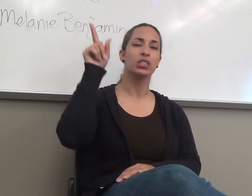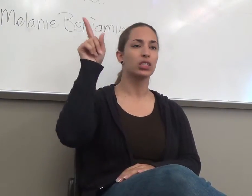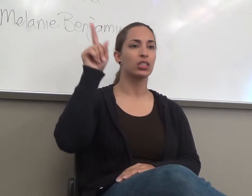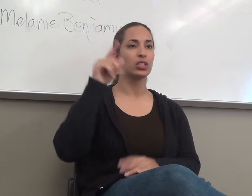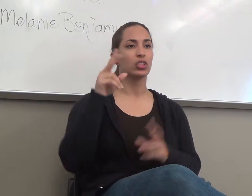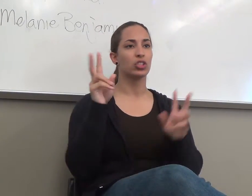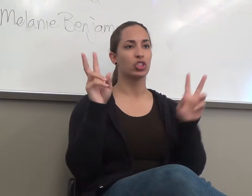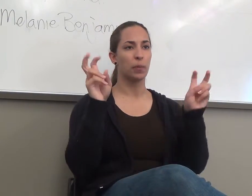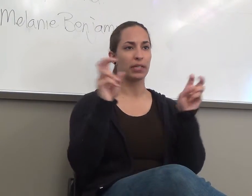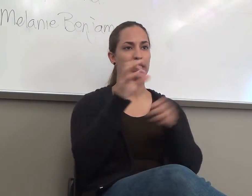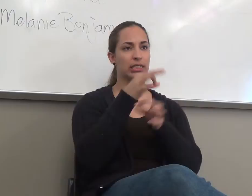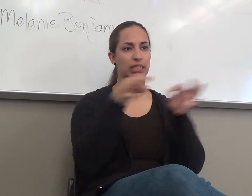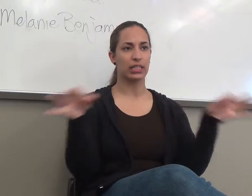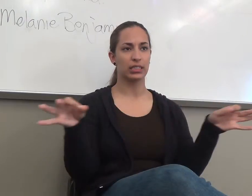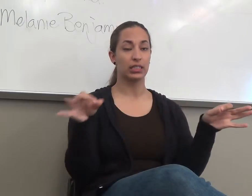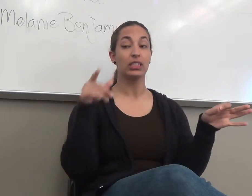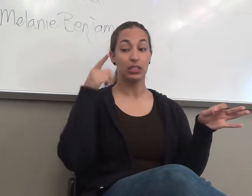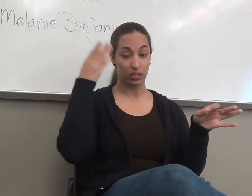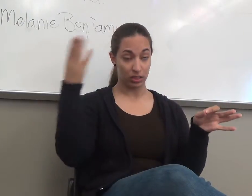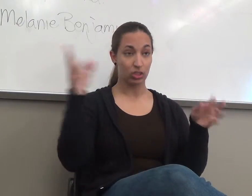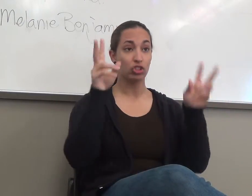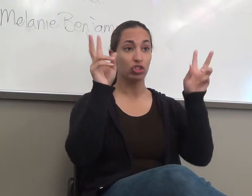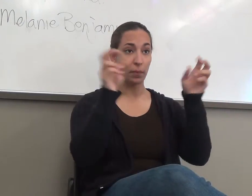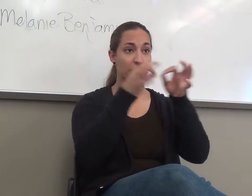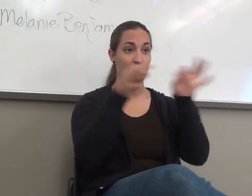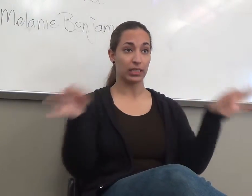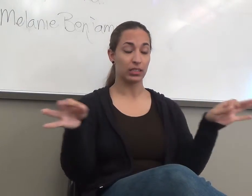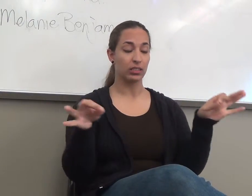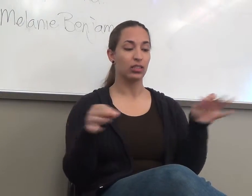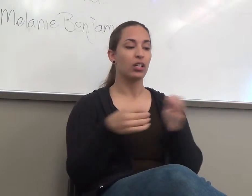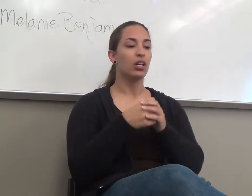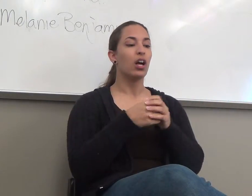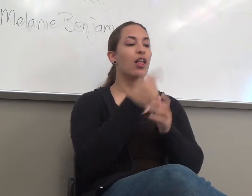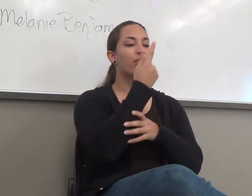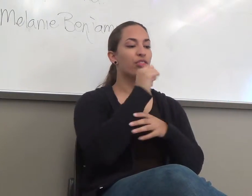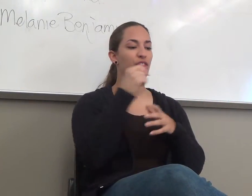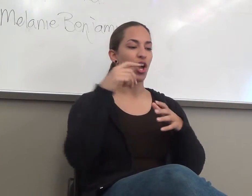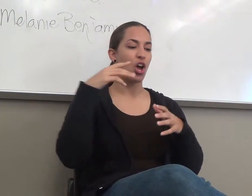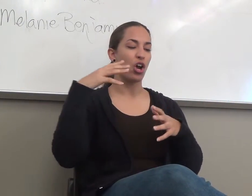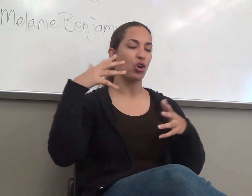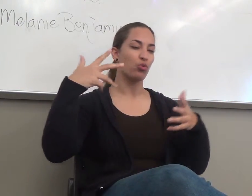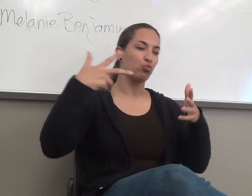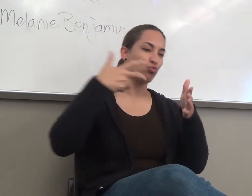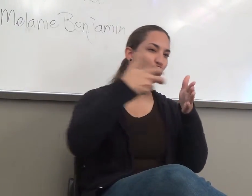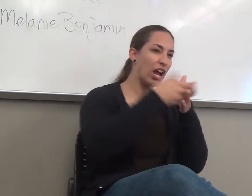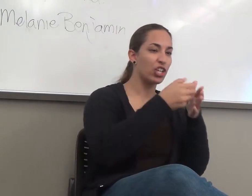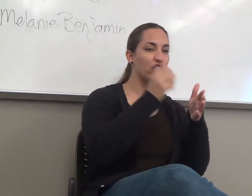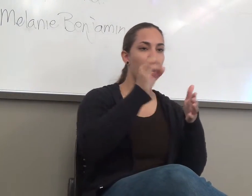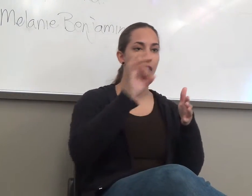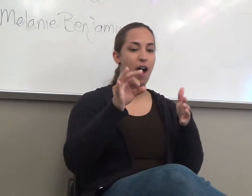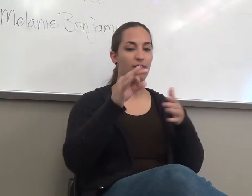topic sentence of a narrative paragraph. The crash of a Brinks truck on a Miami